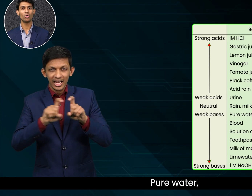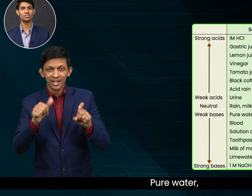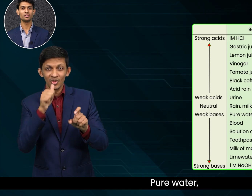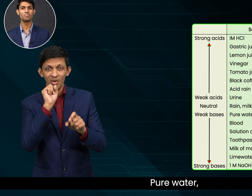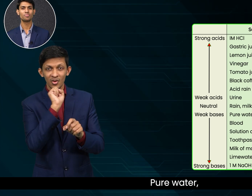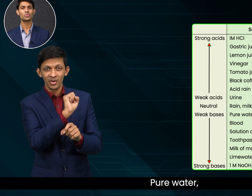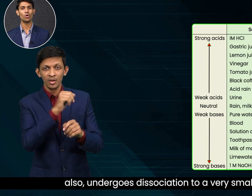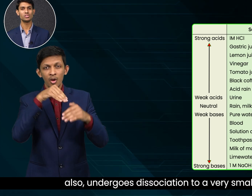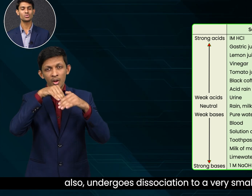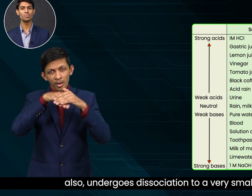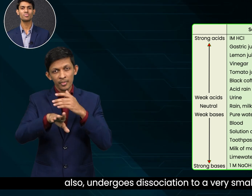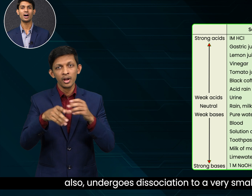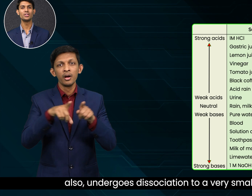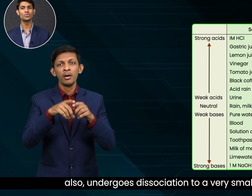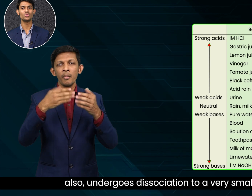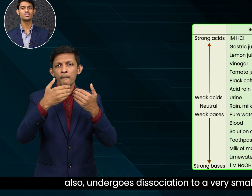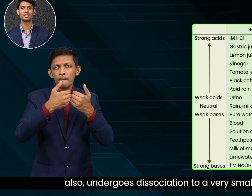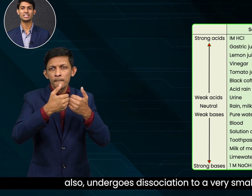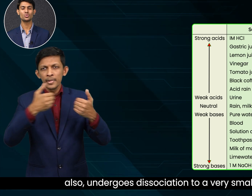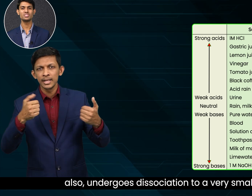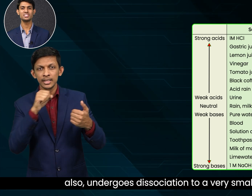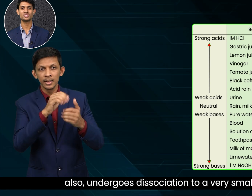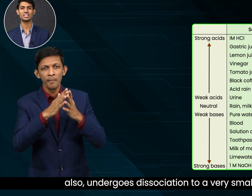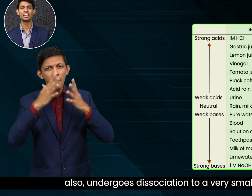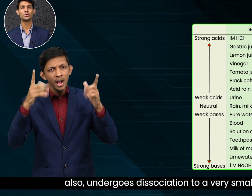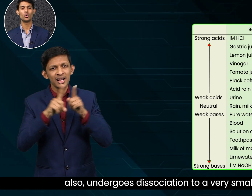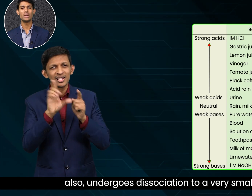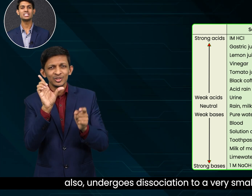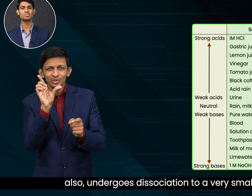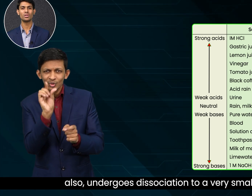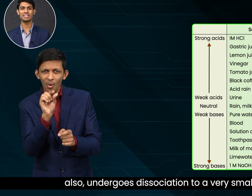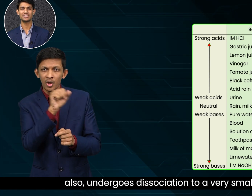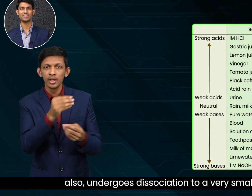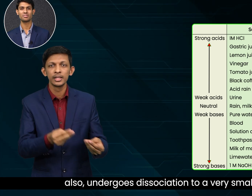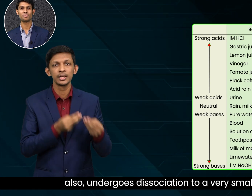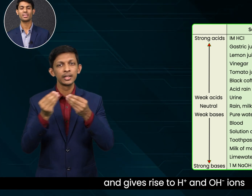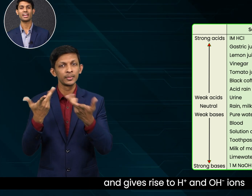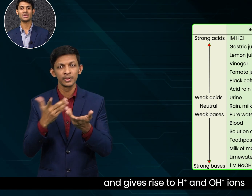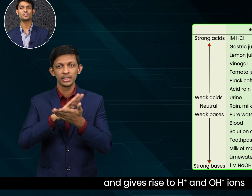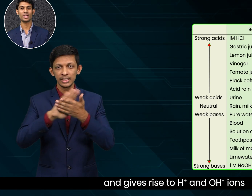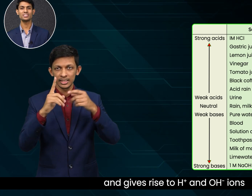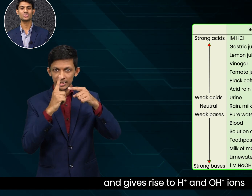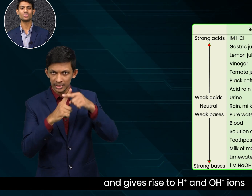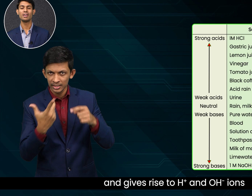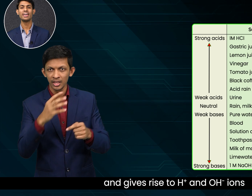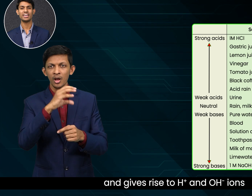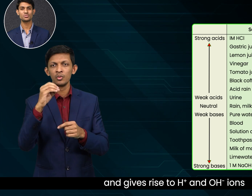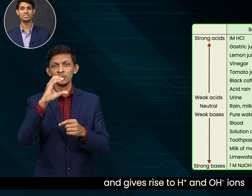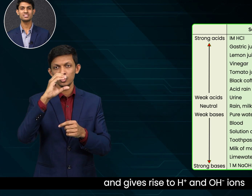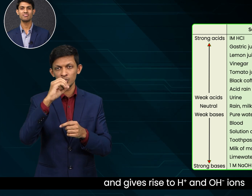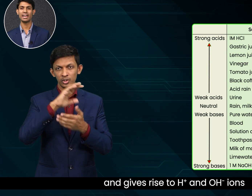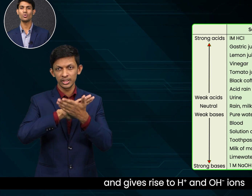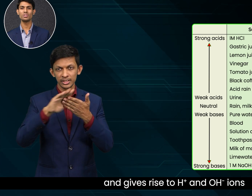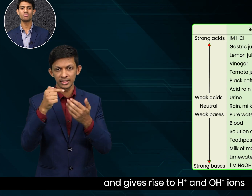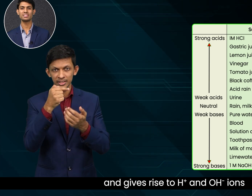Pure water also undergoes dissociation to a very small extent and gives rise to H